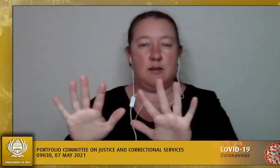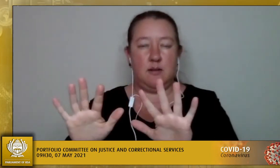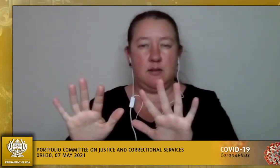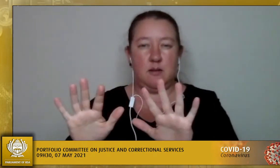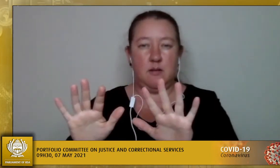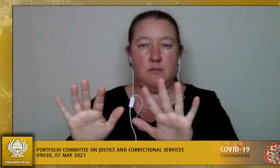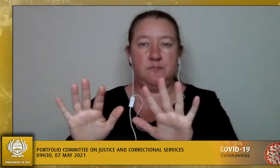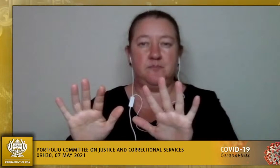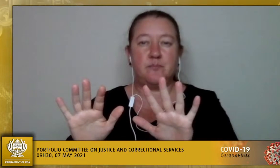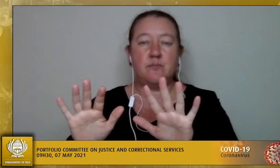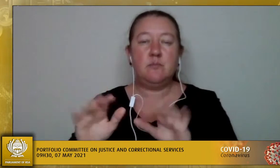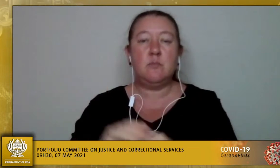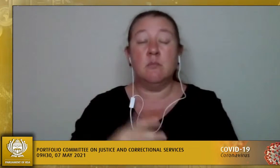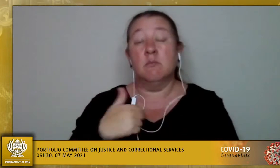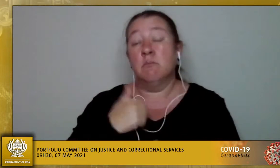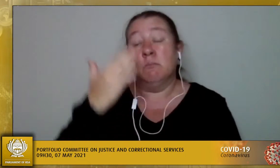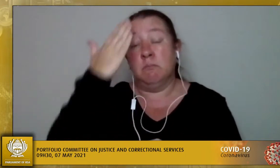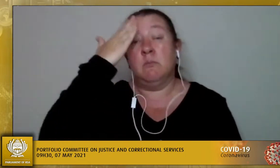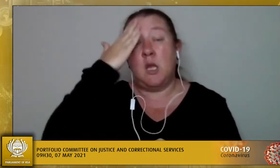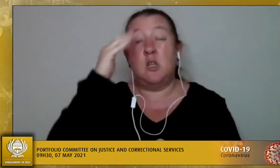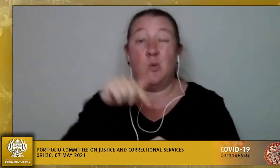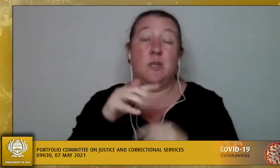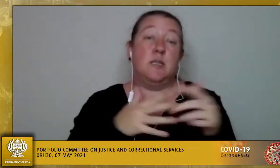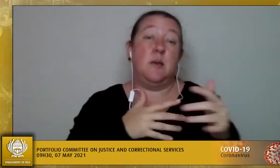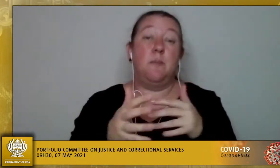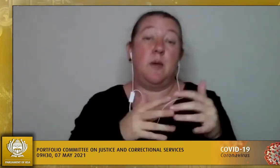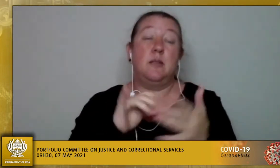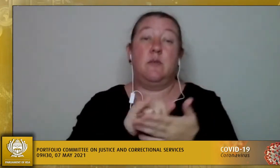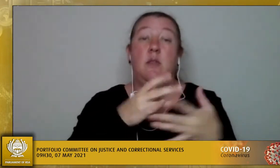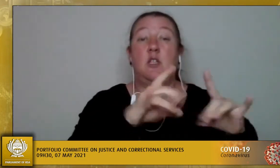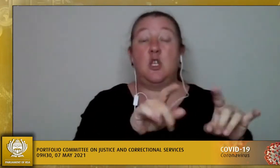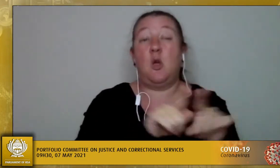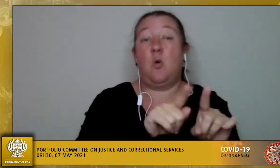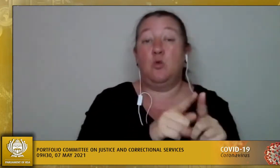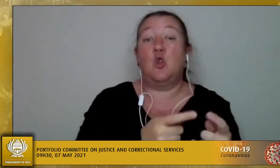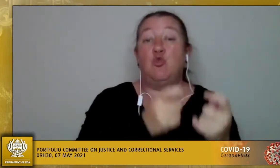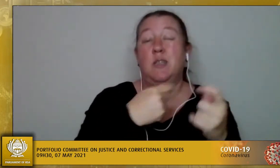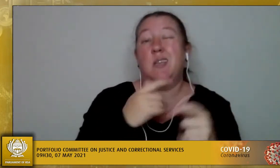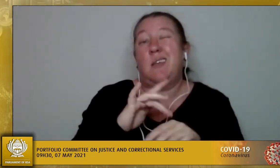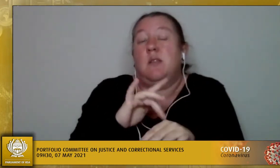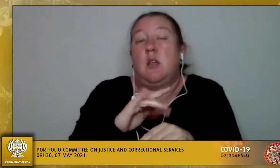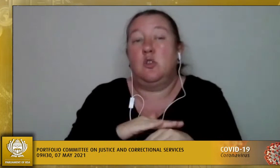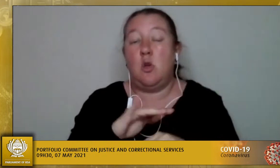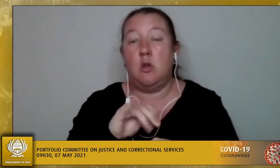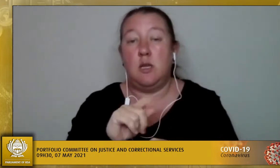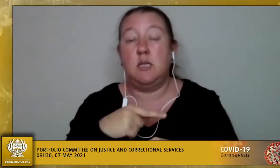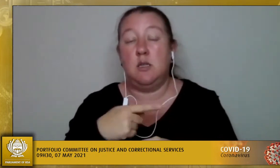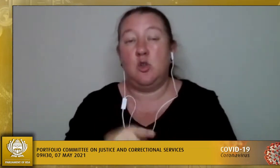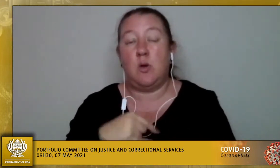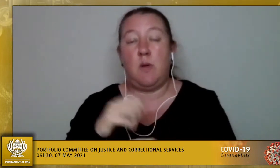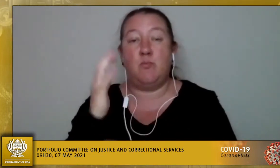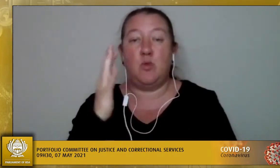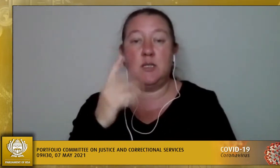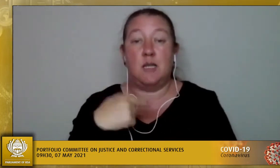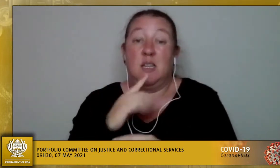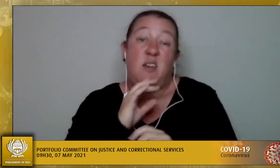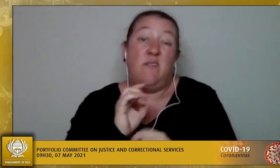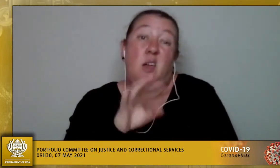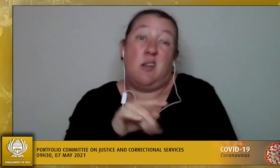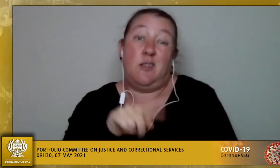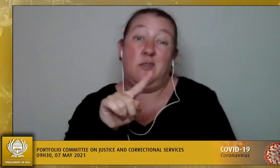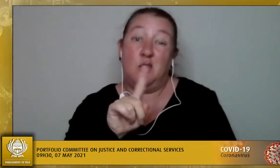um um I know I I know this is a matter that the chair has also raised I touched on it in my presentation and I've answered